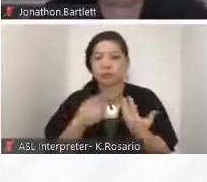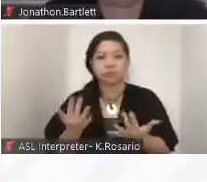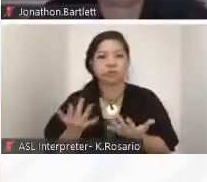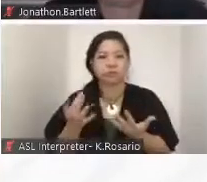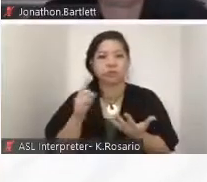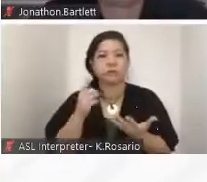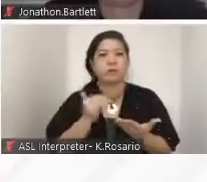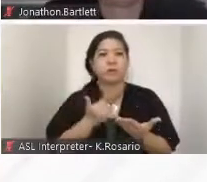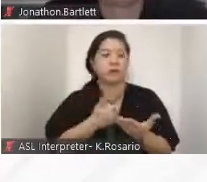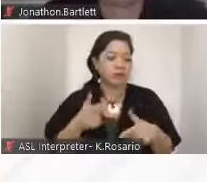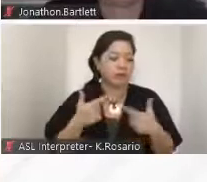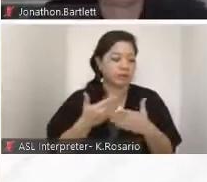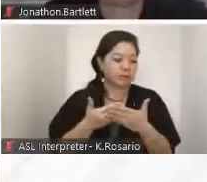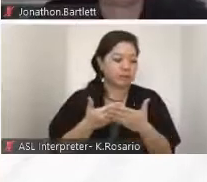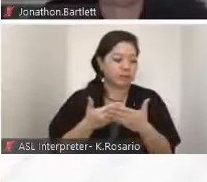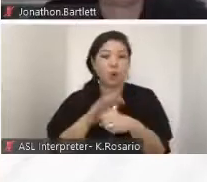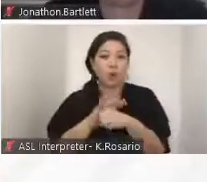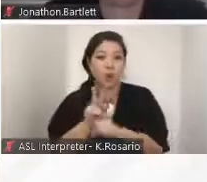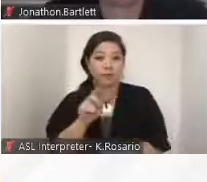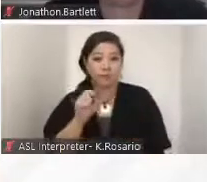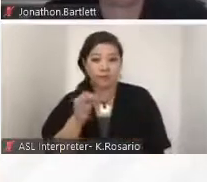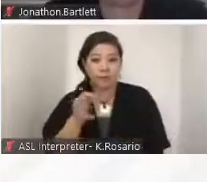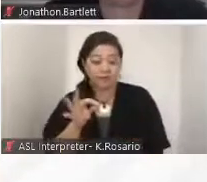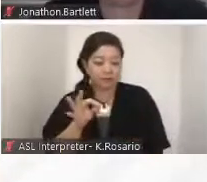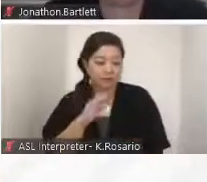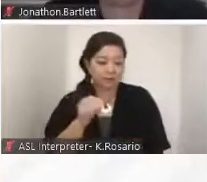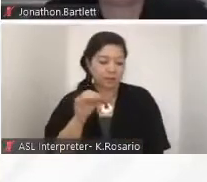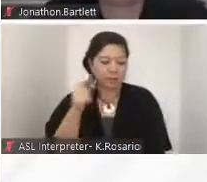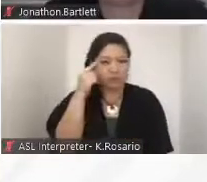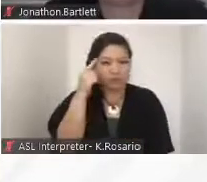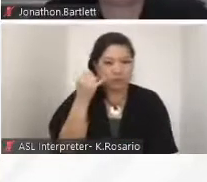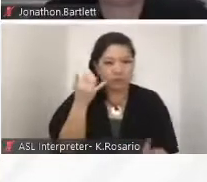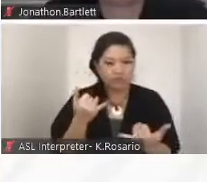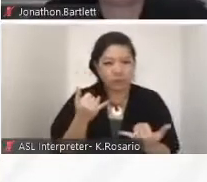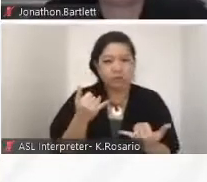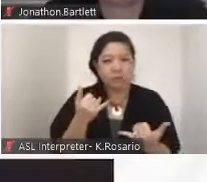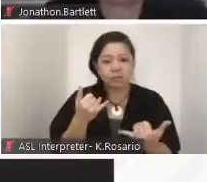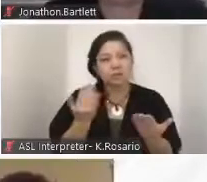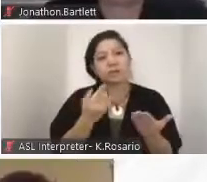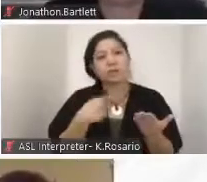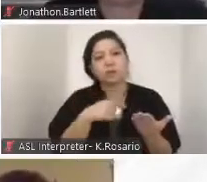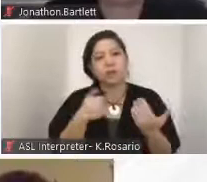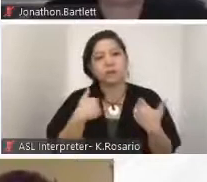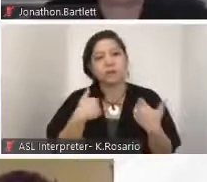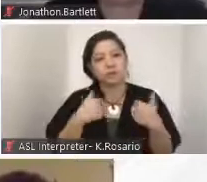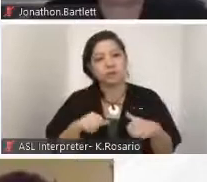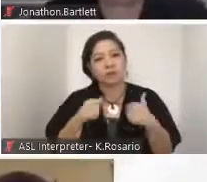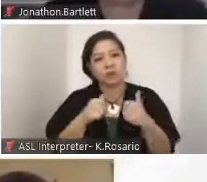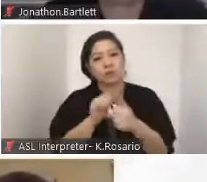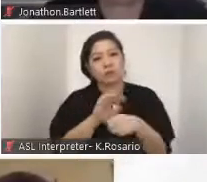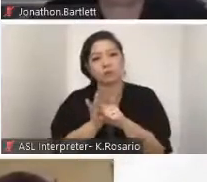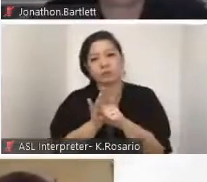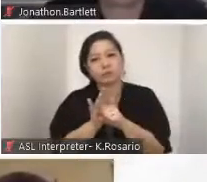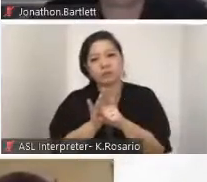our lives before COVID 19, but that mindset will be our downfall. Surviving with this virus does not